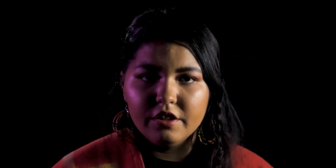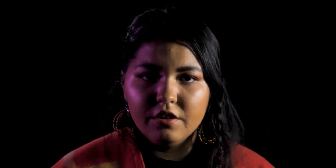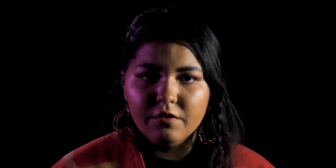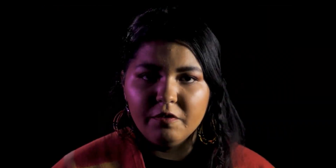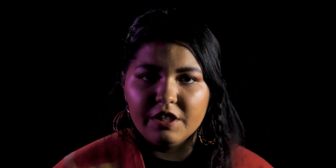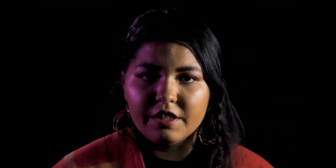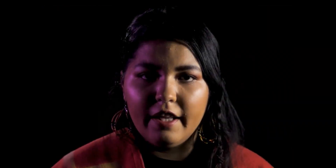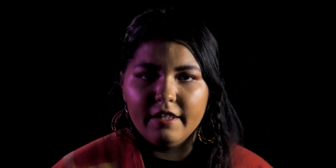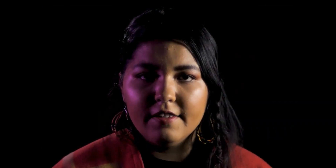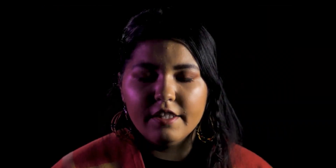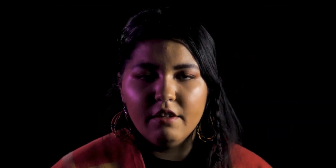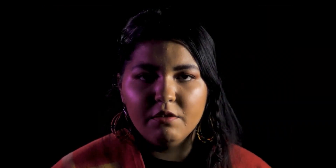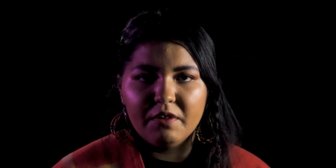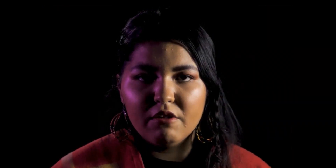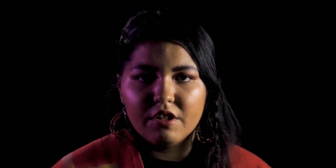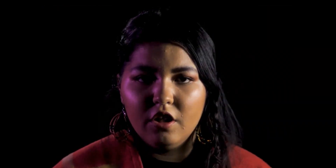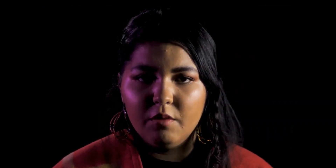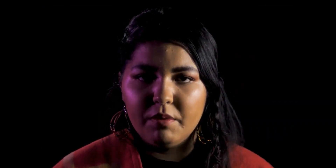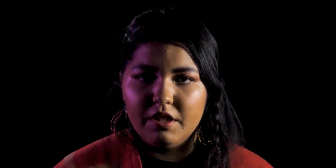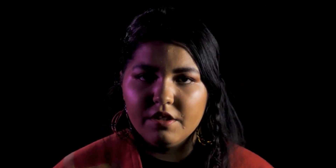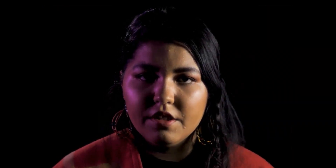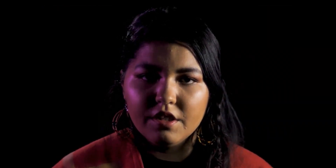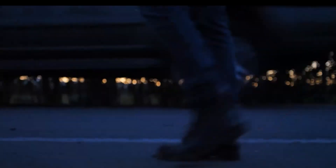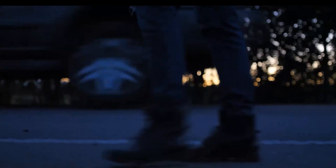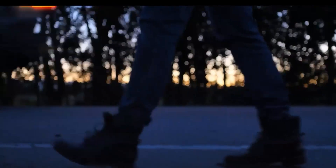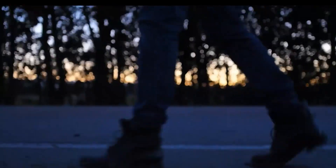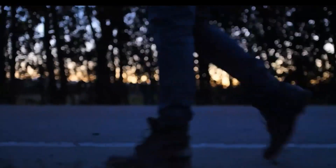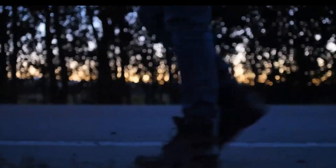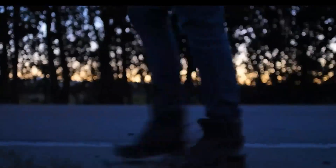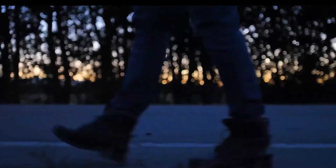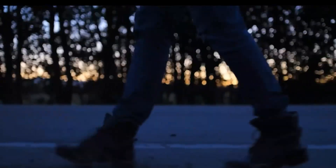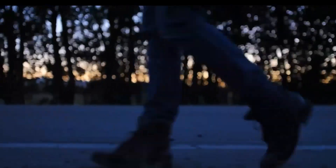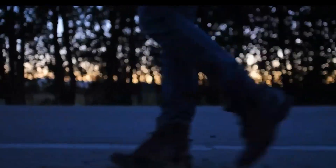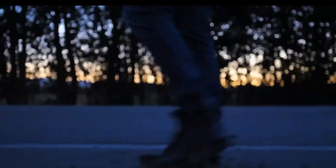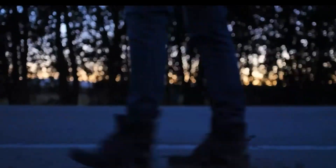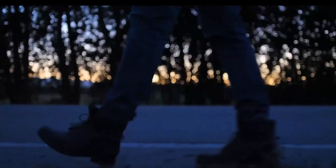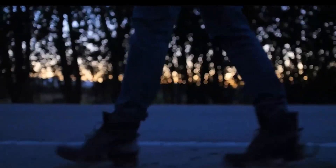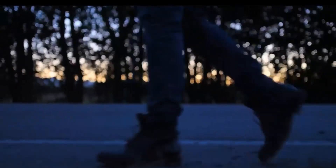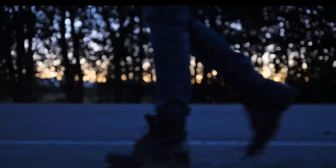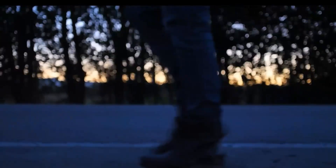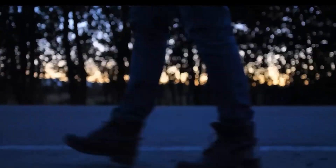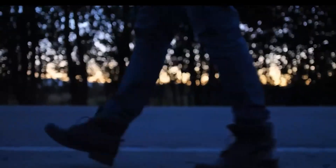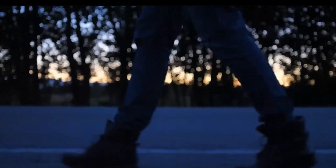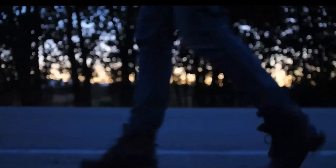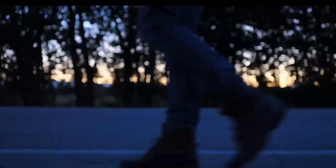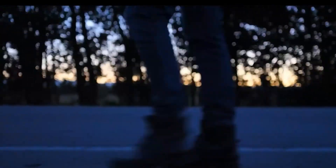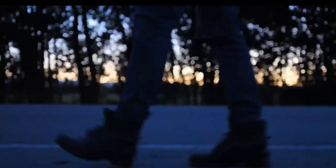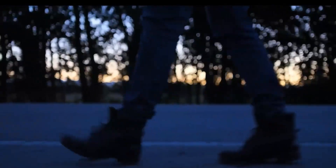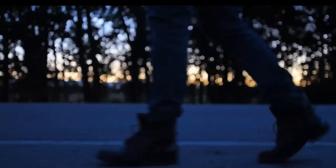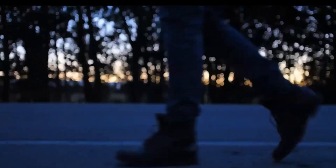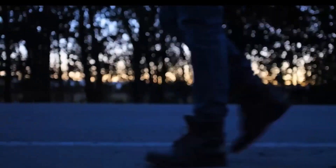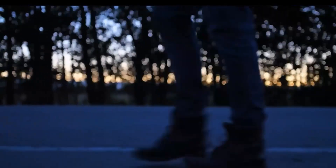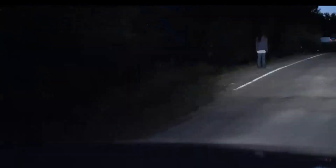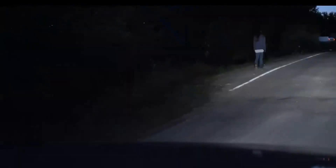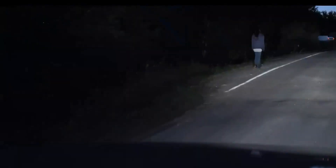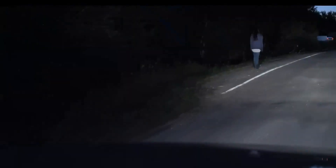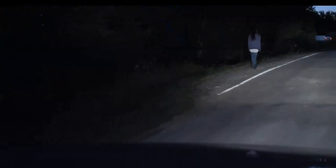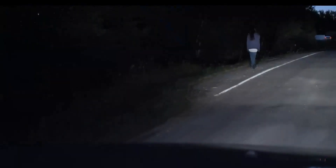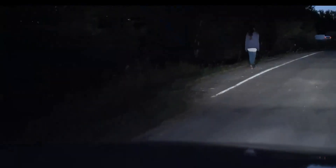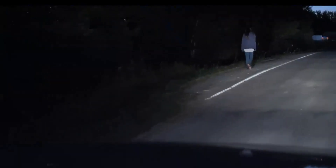Landscape answers with the silence of a thousand heartbeats. Can you hear them crying? Can you hear them